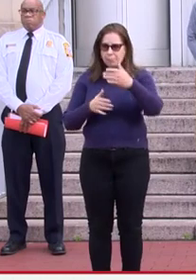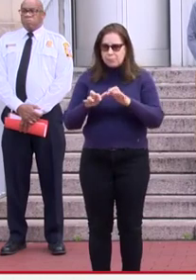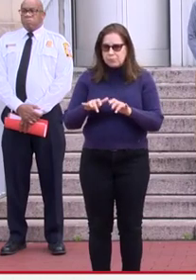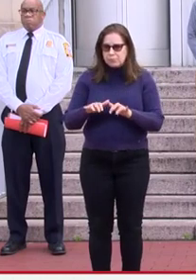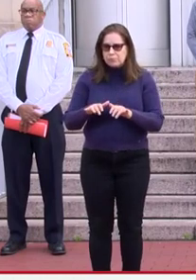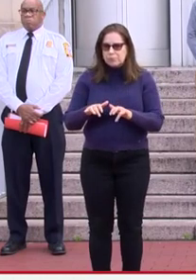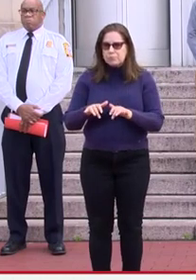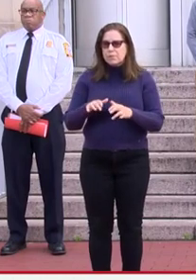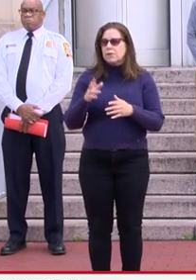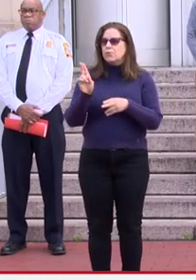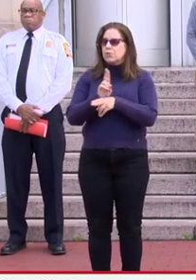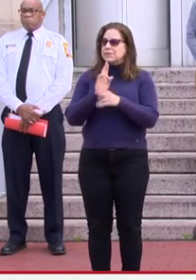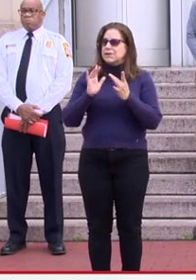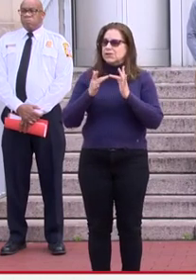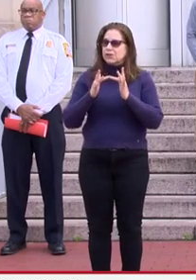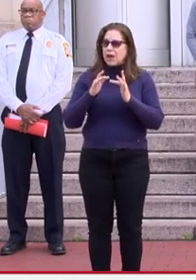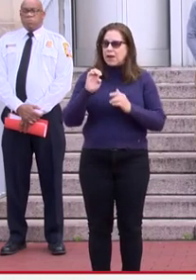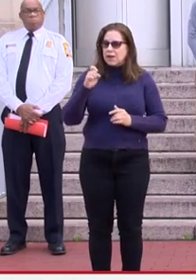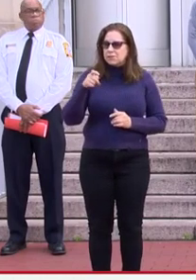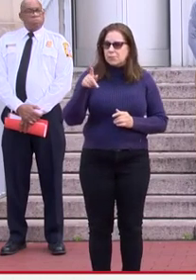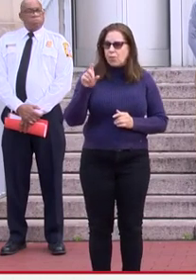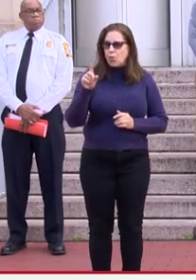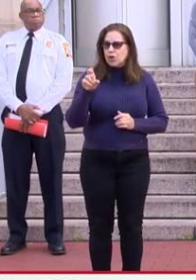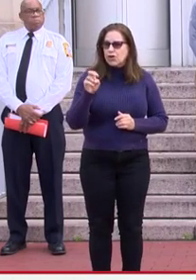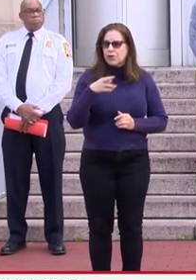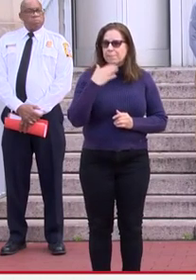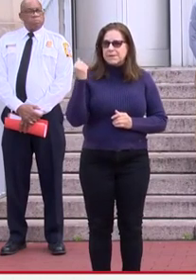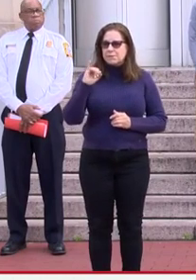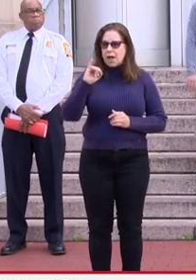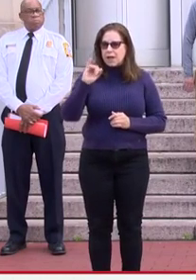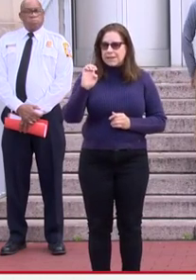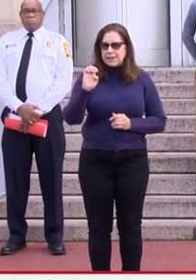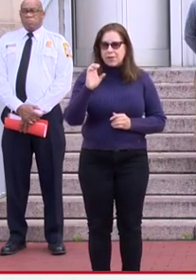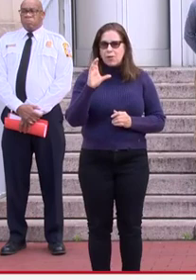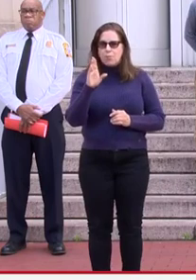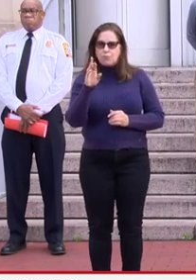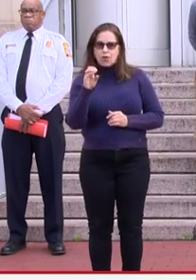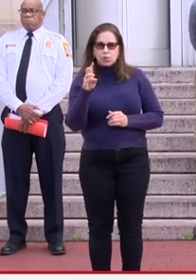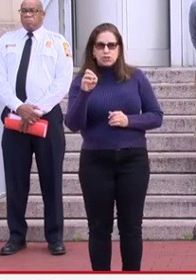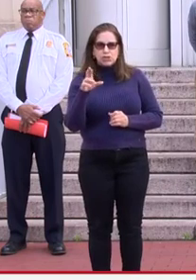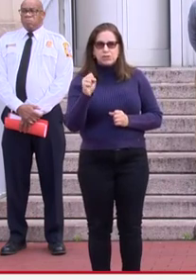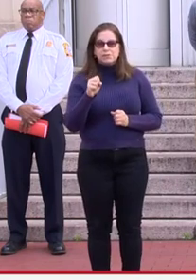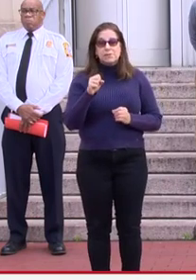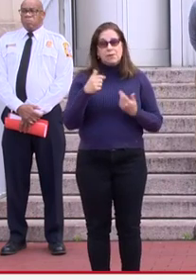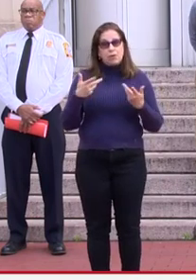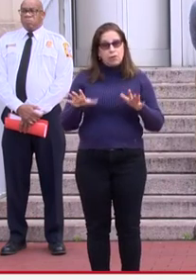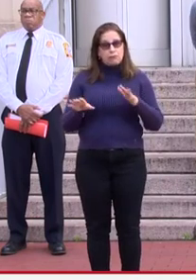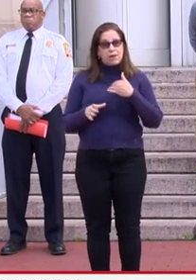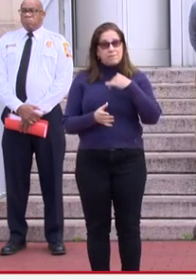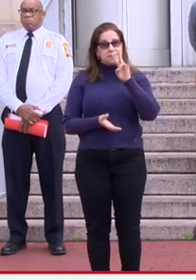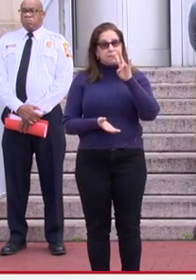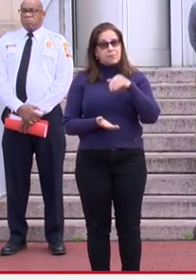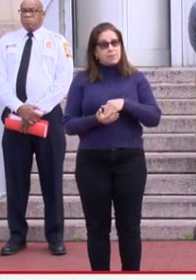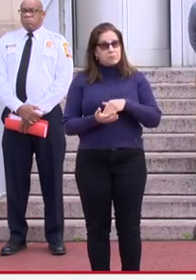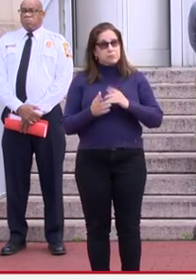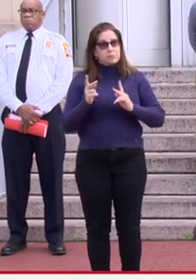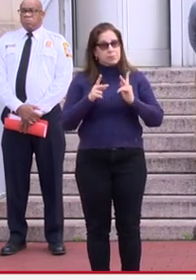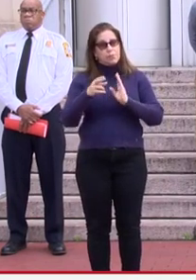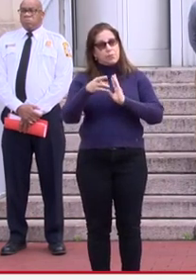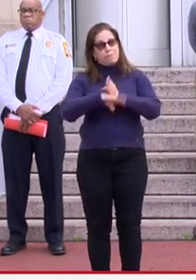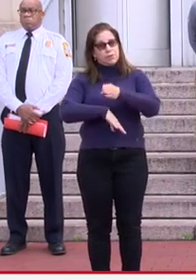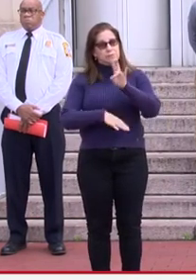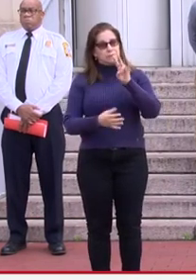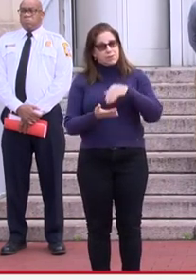for ease of use with the application. But more than 7,000 people have already applied. Whether, though, they have